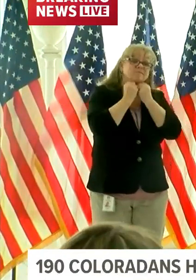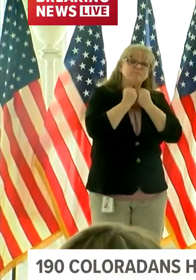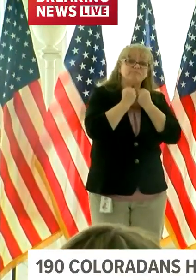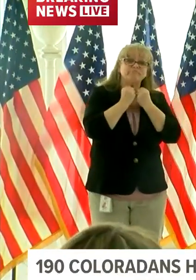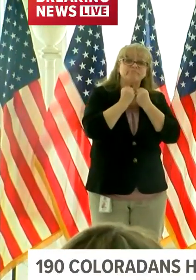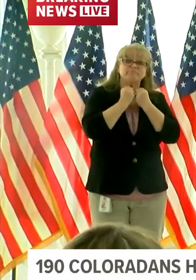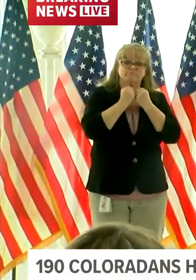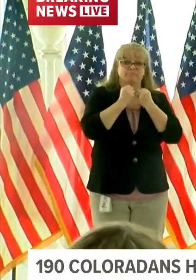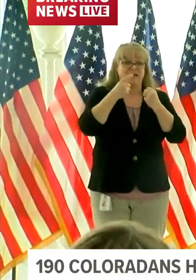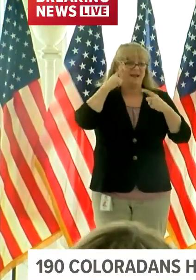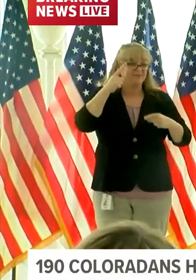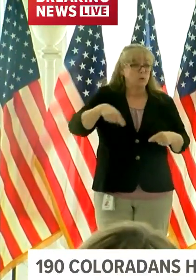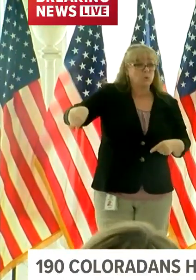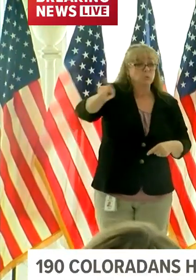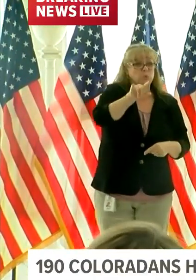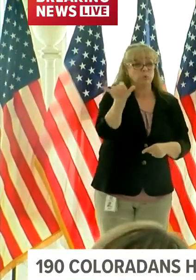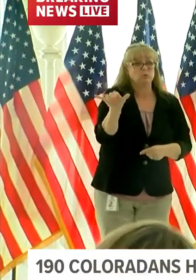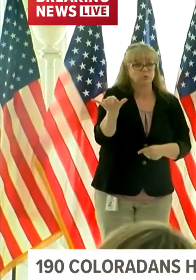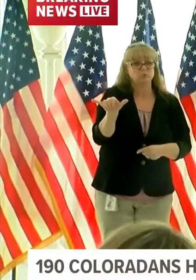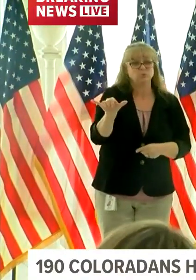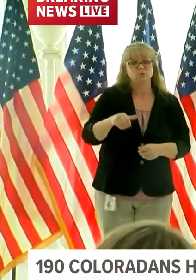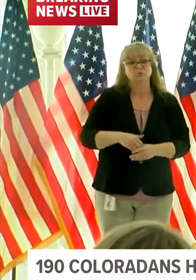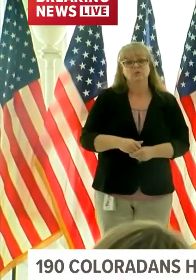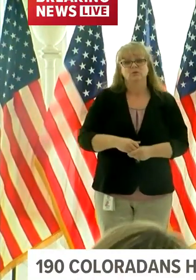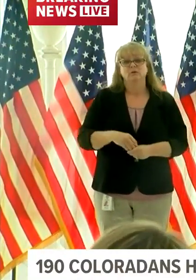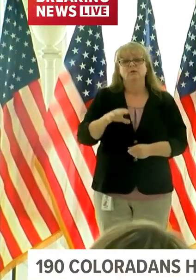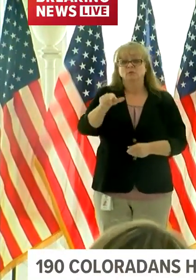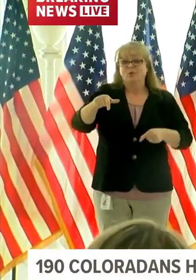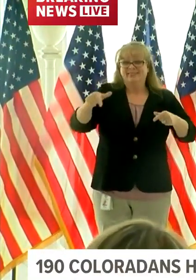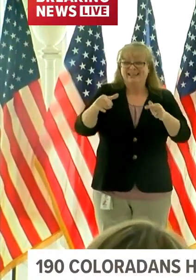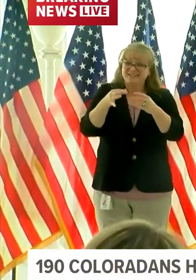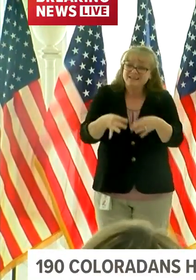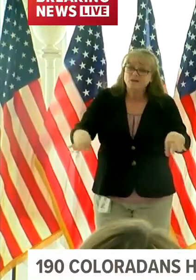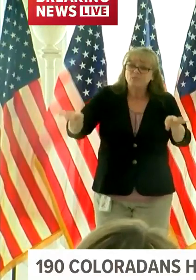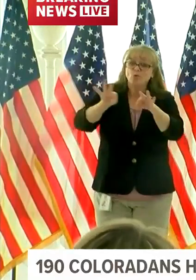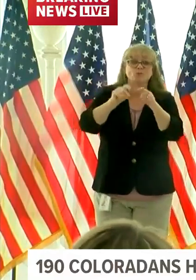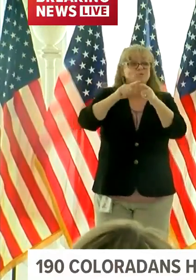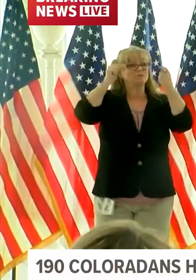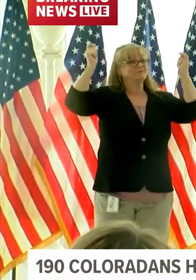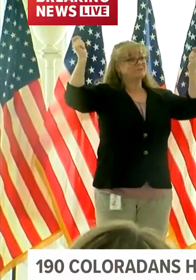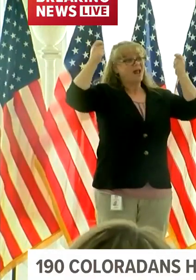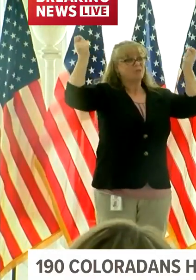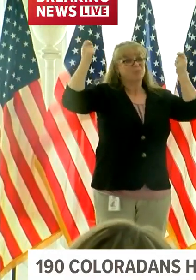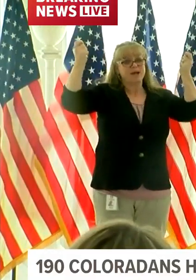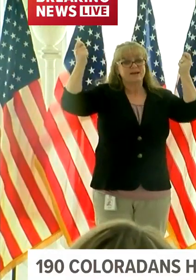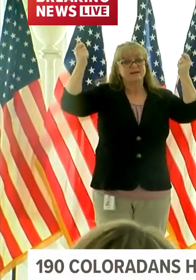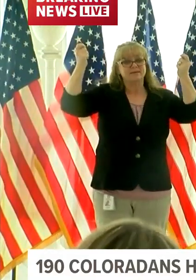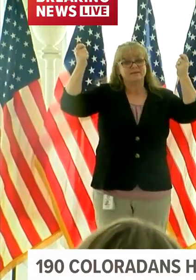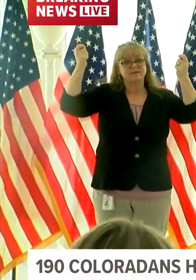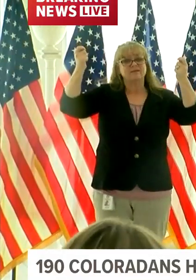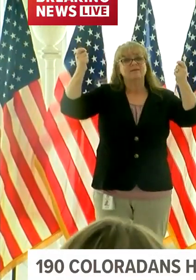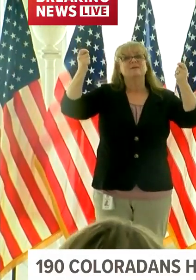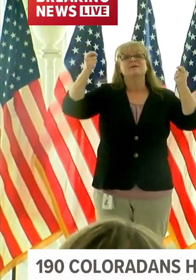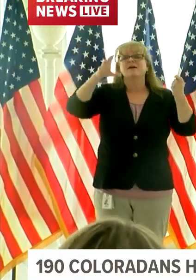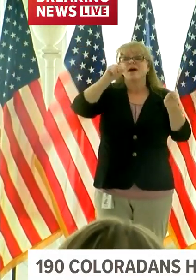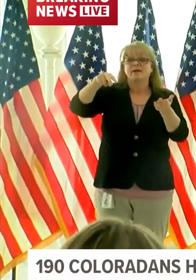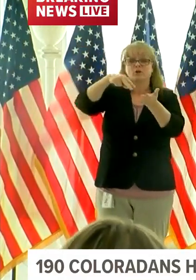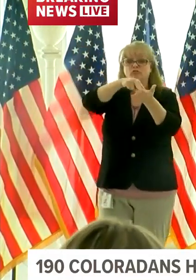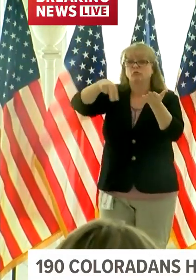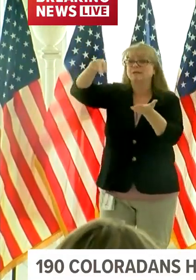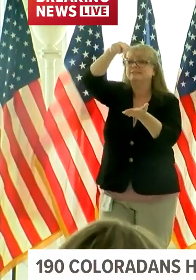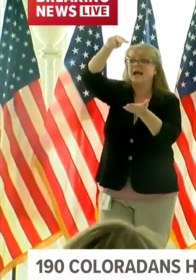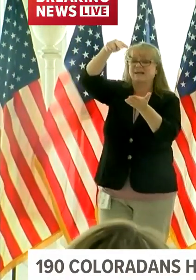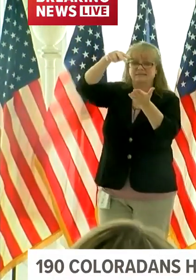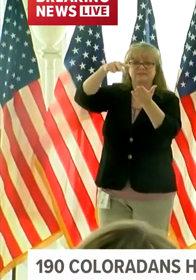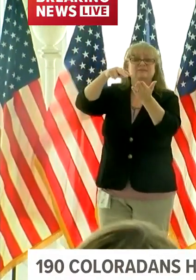possible around the important celebration of the resurrection without endangering themselves through physical proximity.